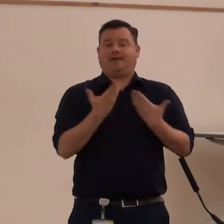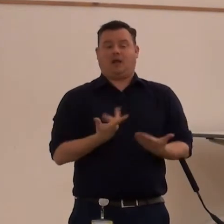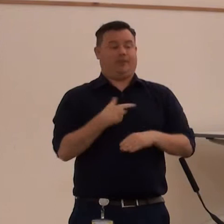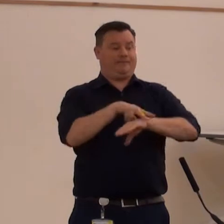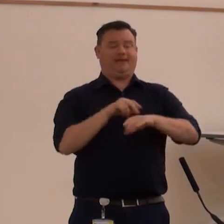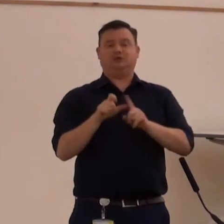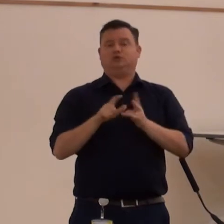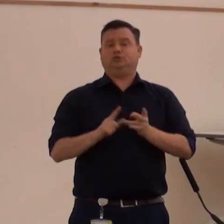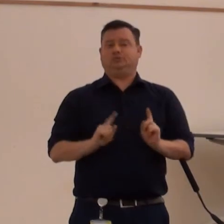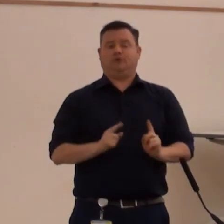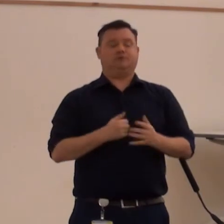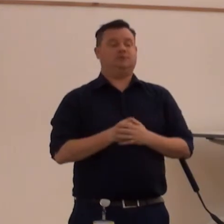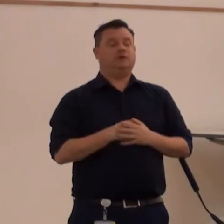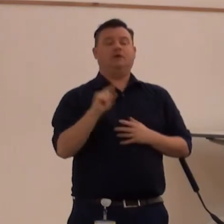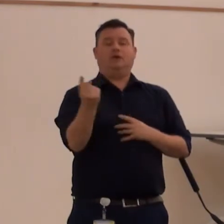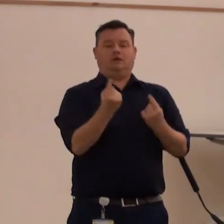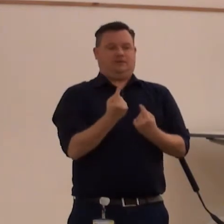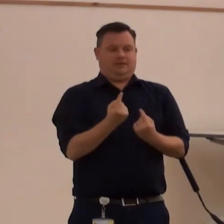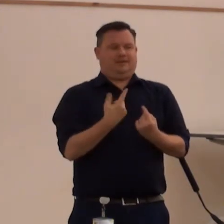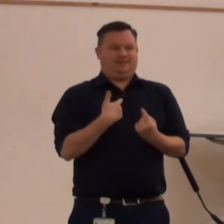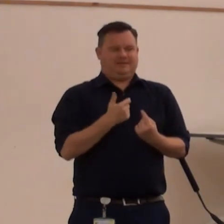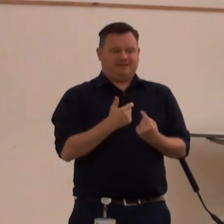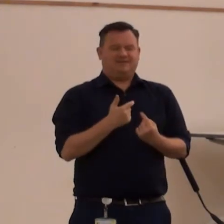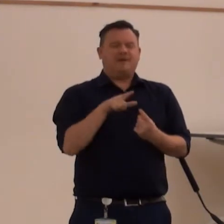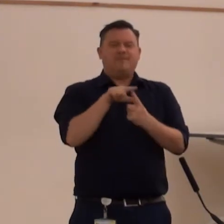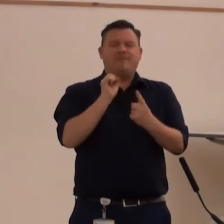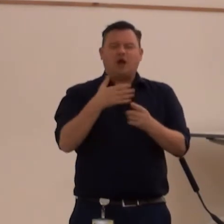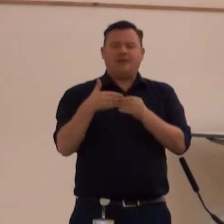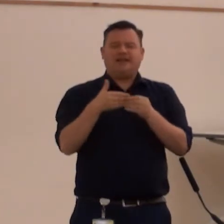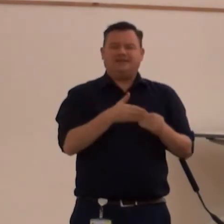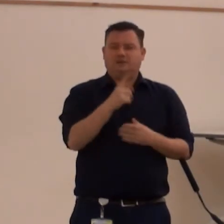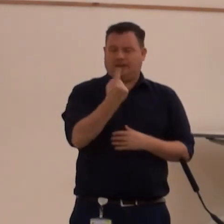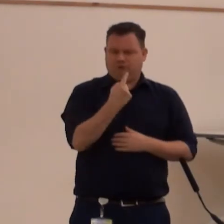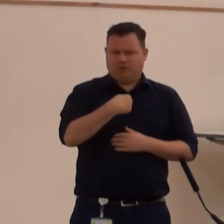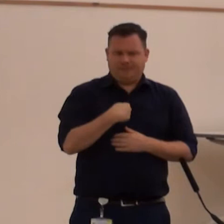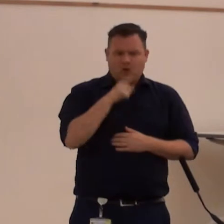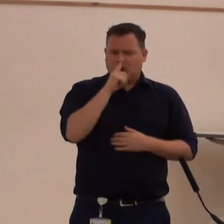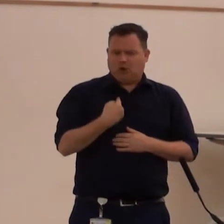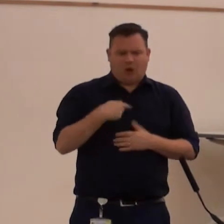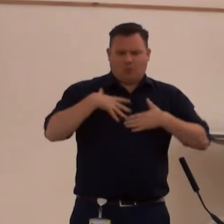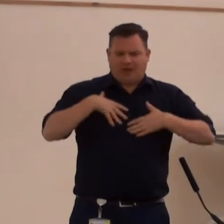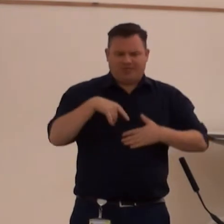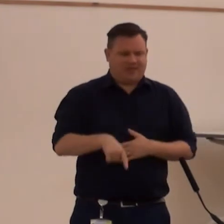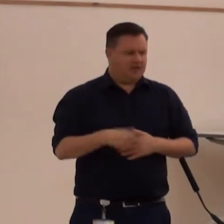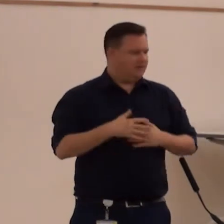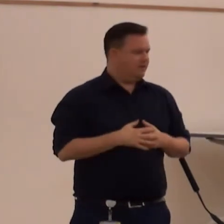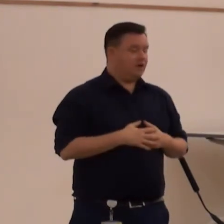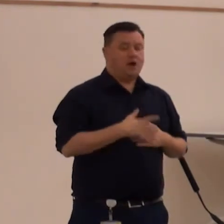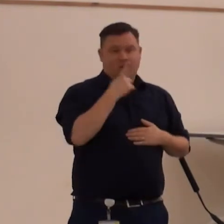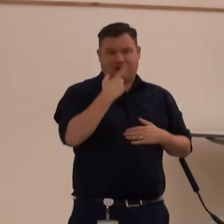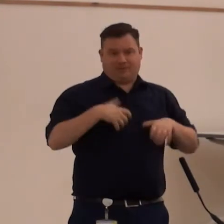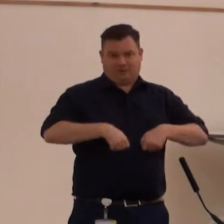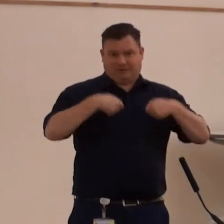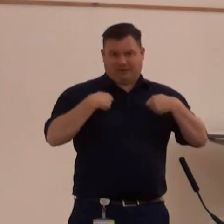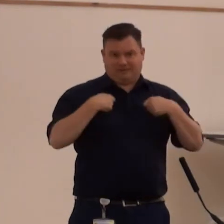that? And they came up, so they always try and pick off the leaders, and they came up to me and they said, you can't wear that. And I said, well, I'll take it off, but I'm